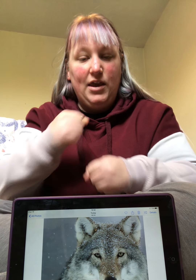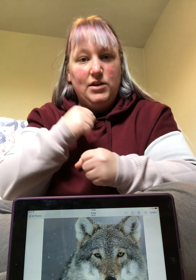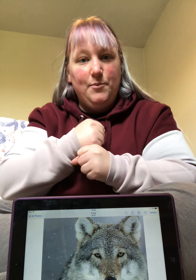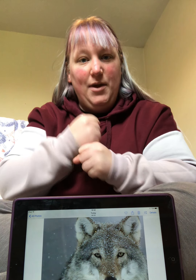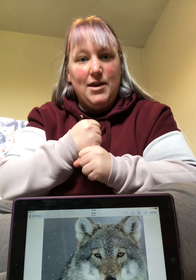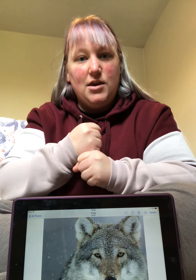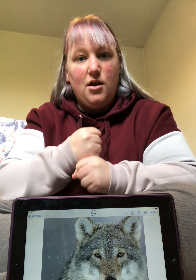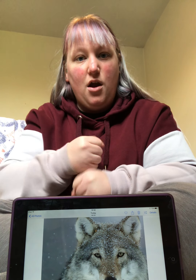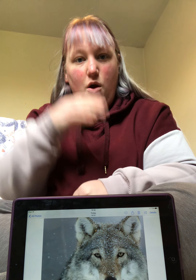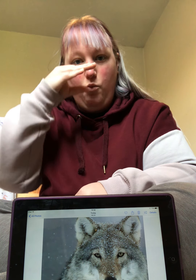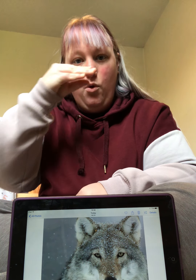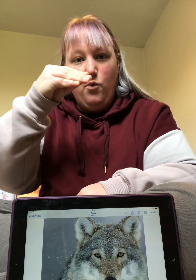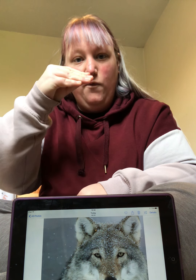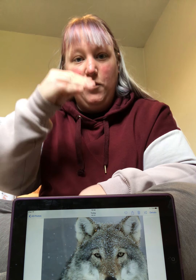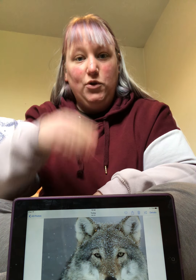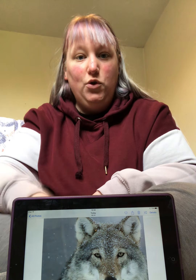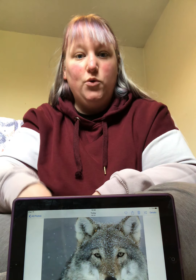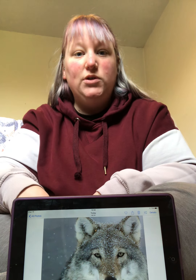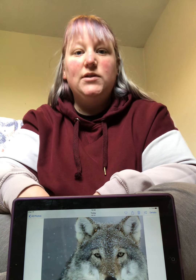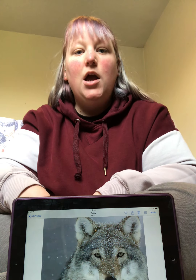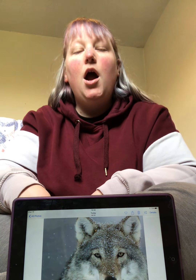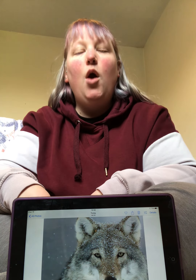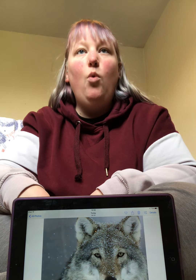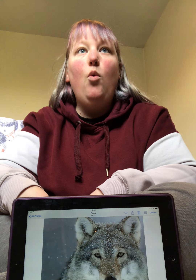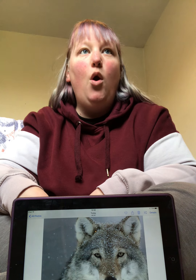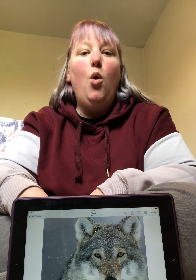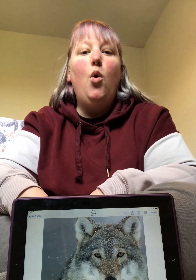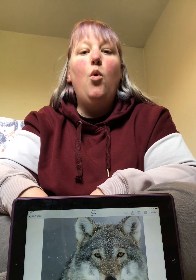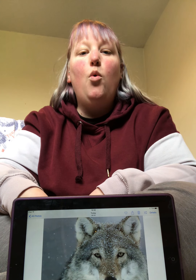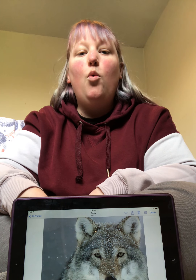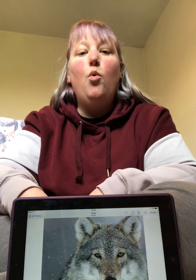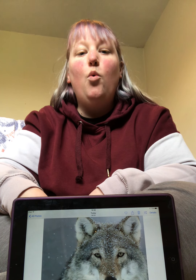you make a wolf noise? Oh, oh, oh!